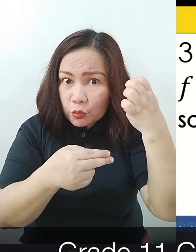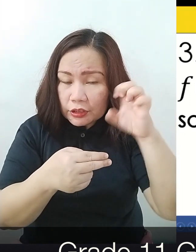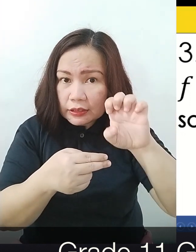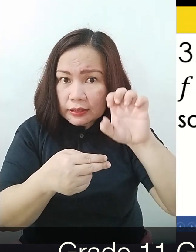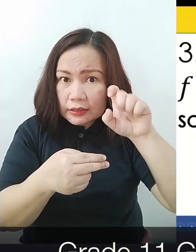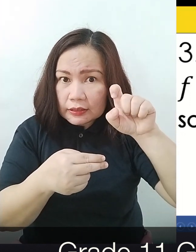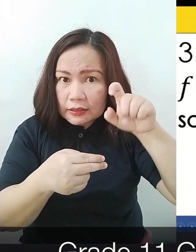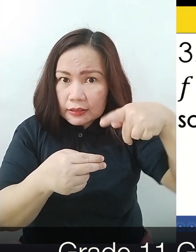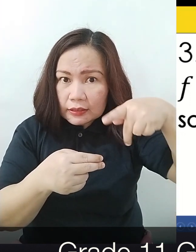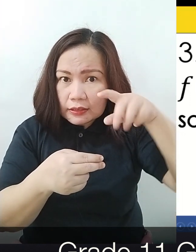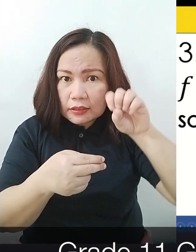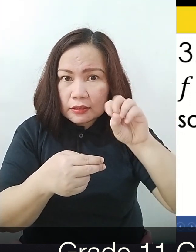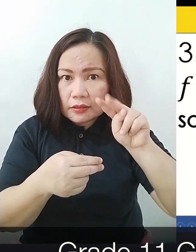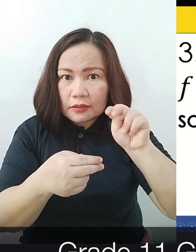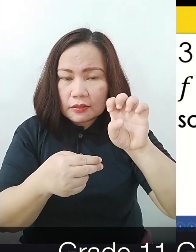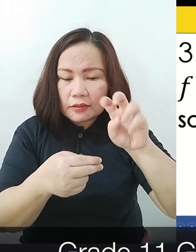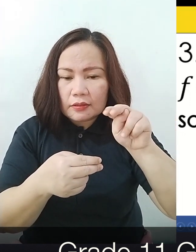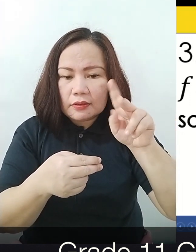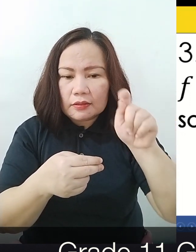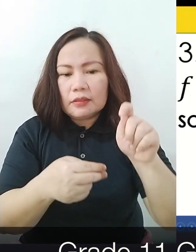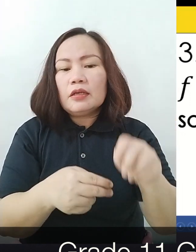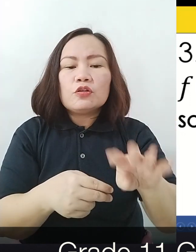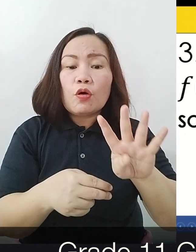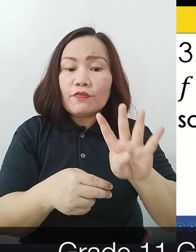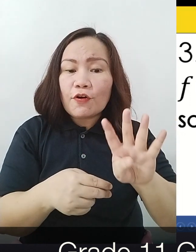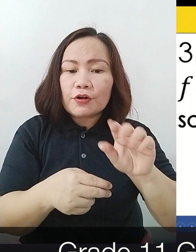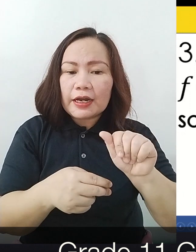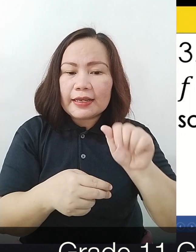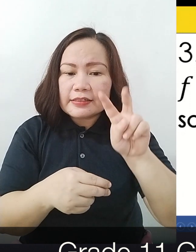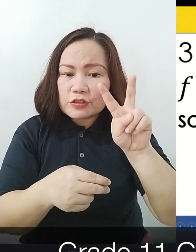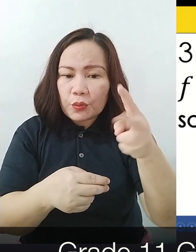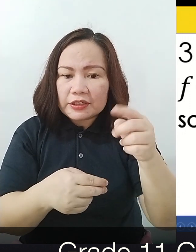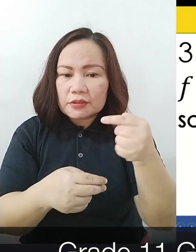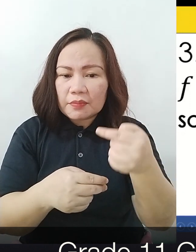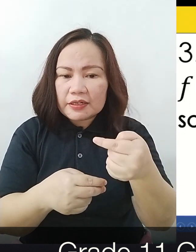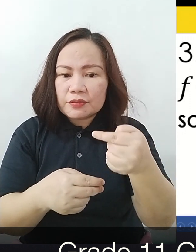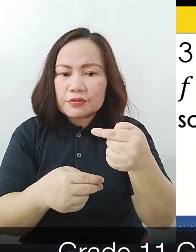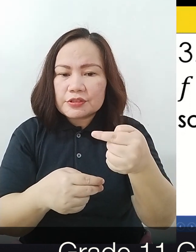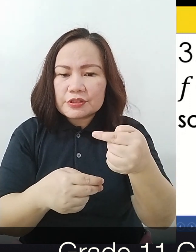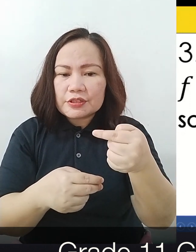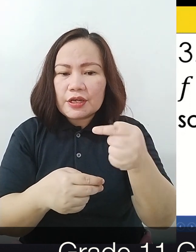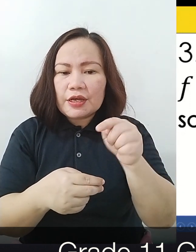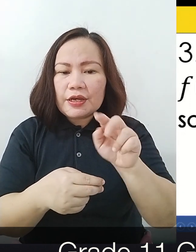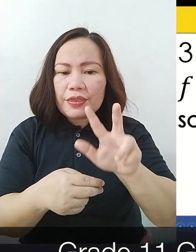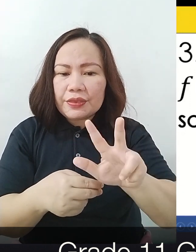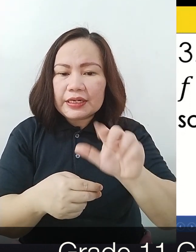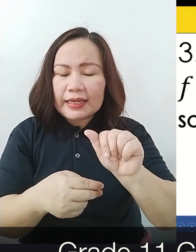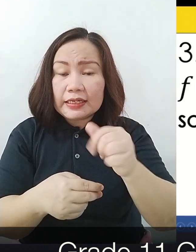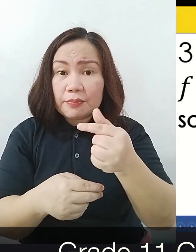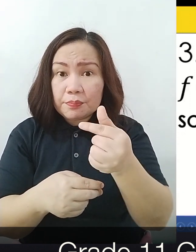8ab minus 3b plus 4b squared. So, that will be the arrangement of your